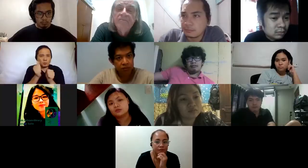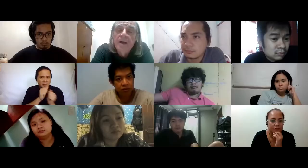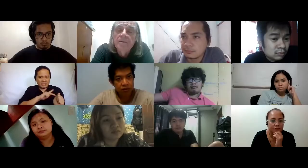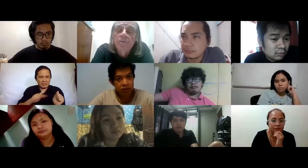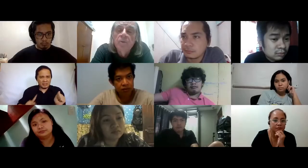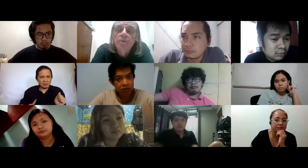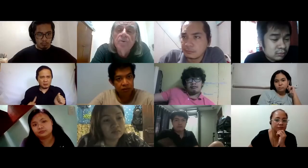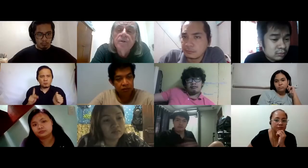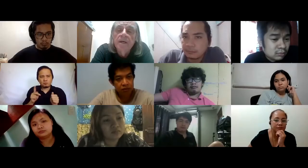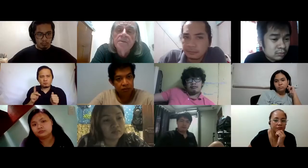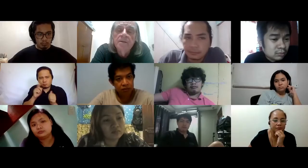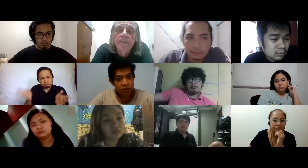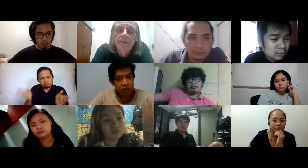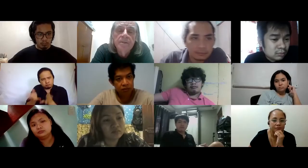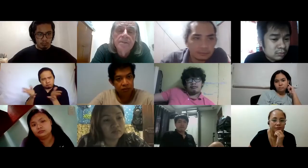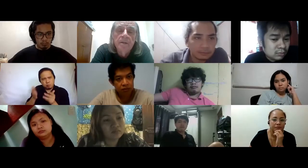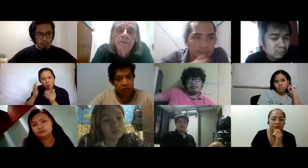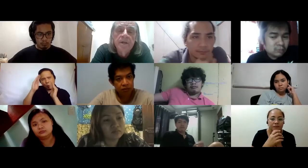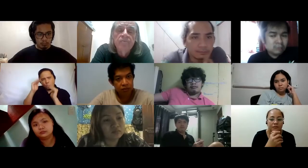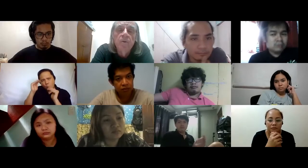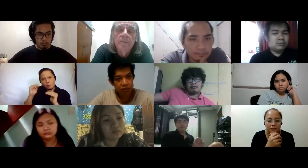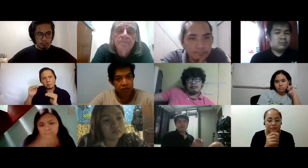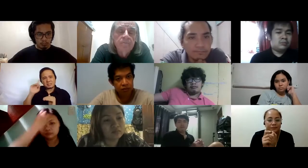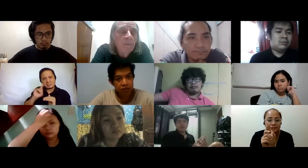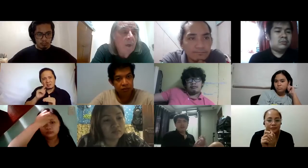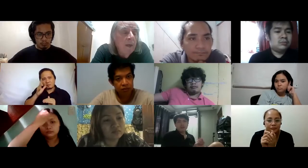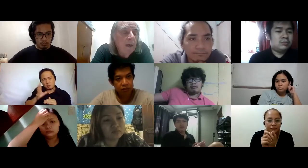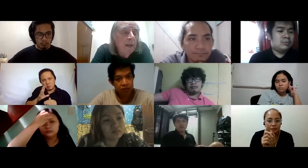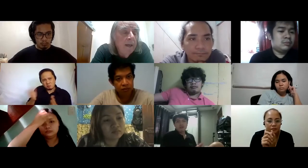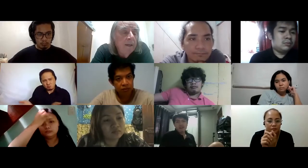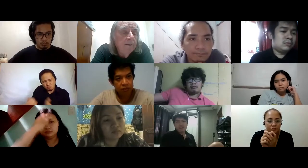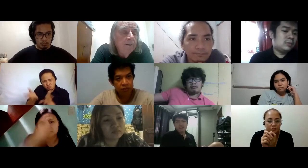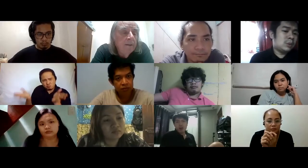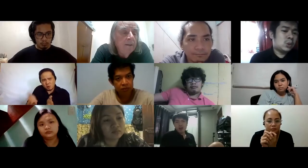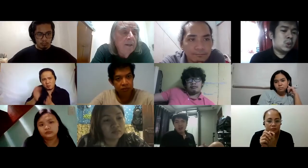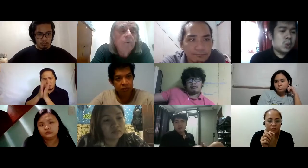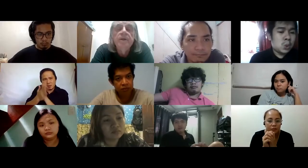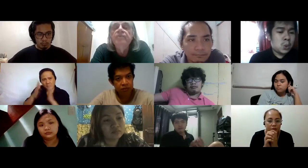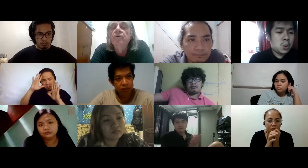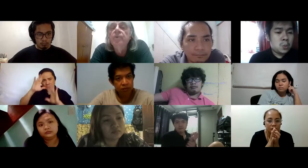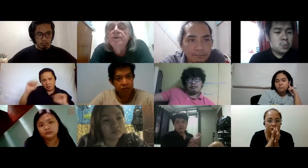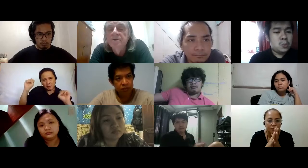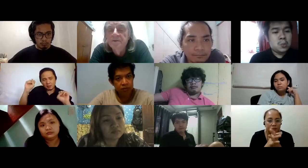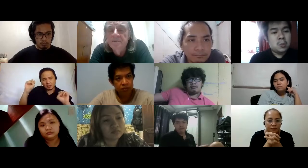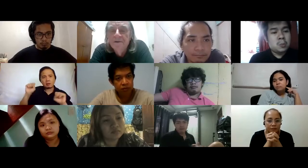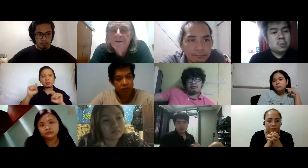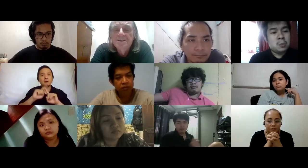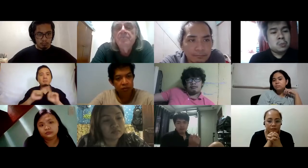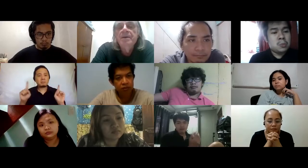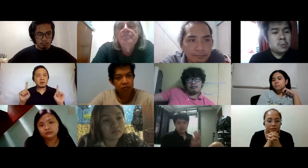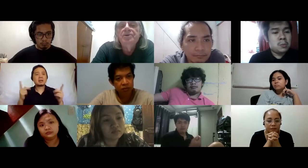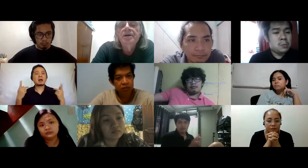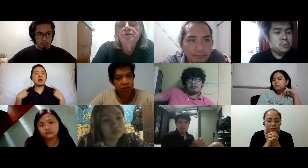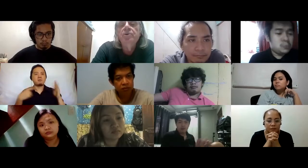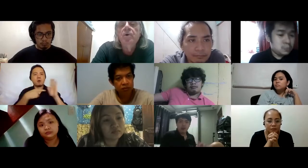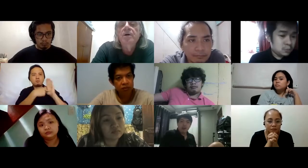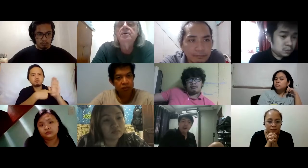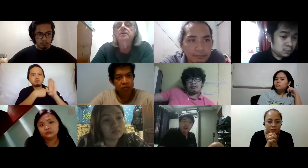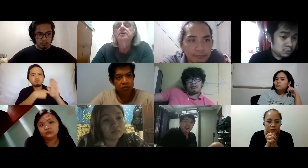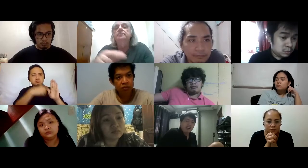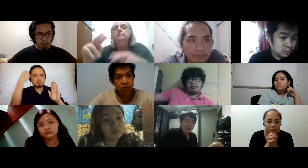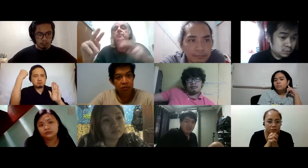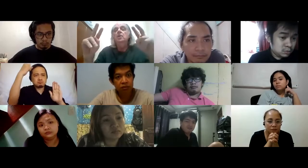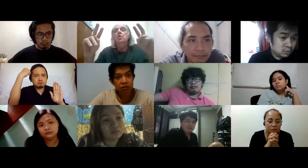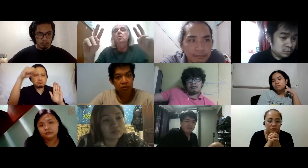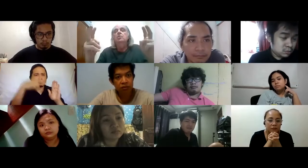But in fact, there were protests about this other deaf woman, and there were different reasons. Some people said she